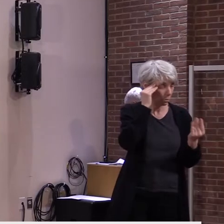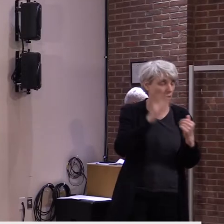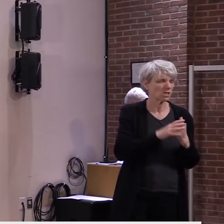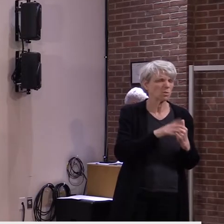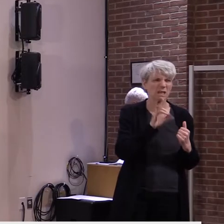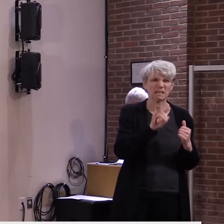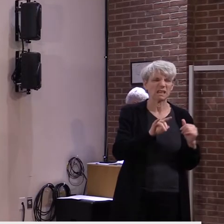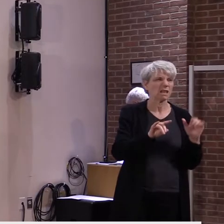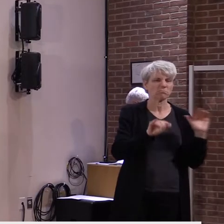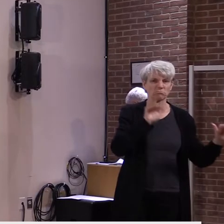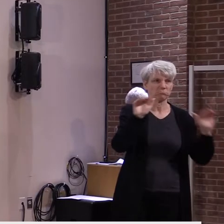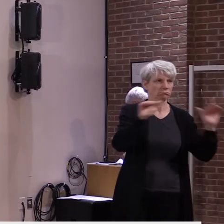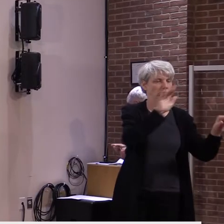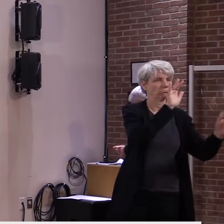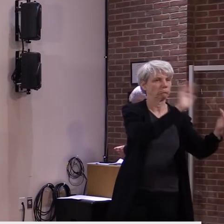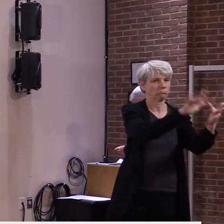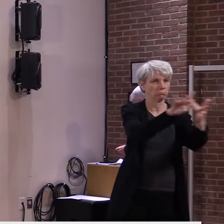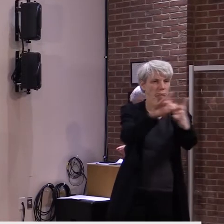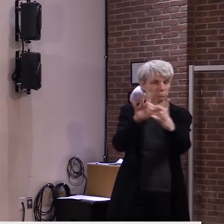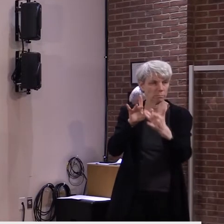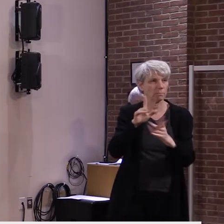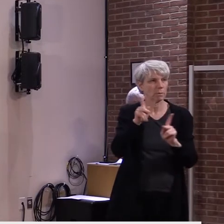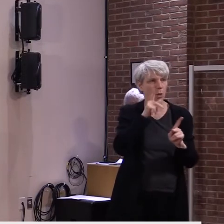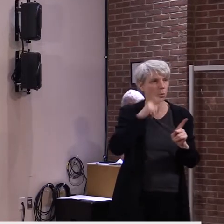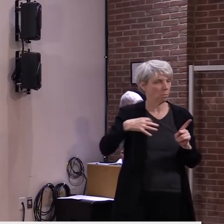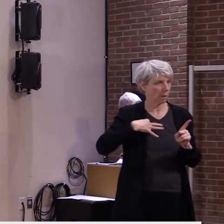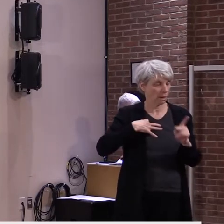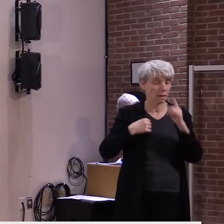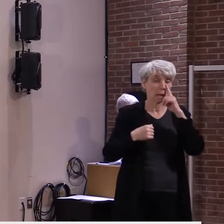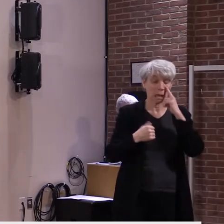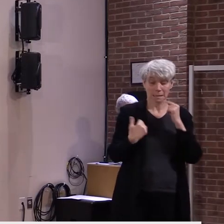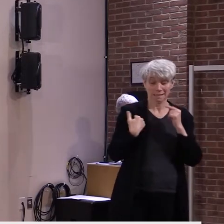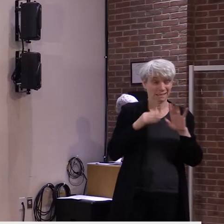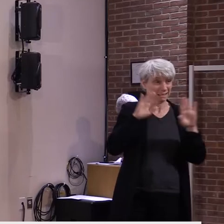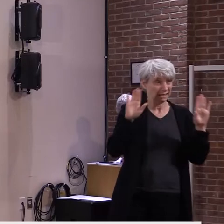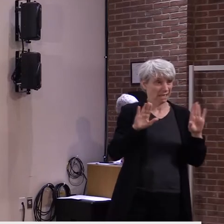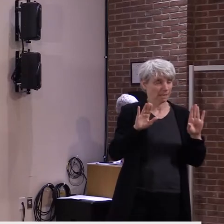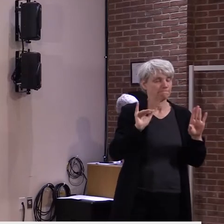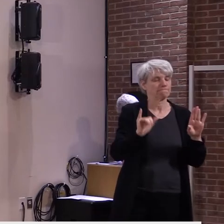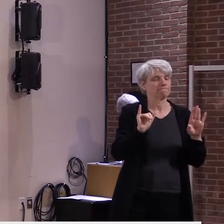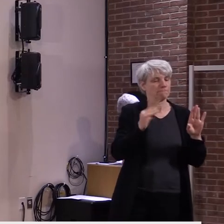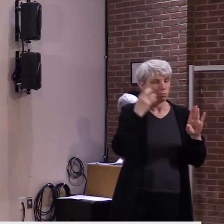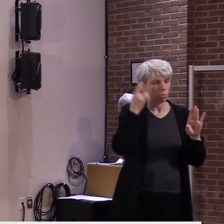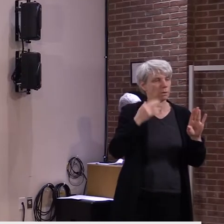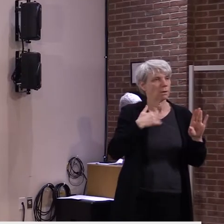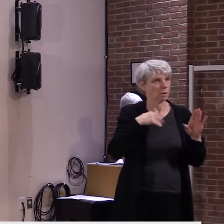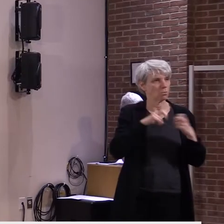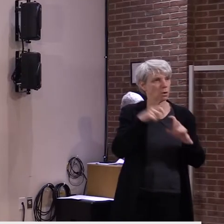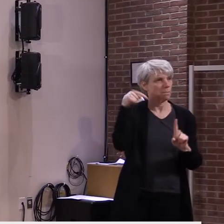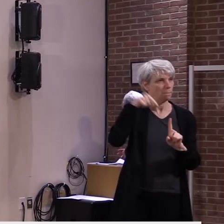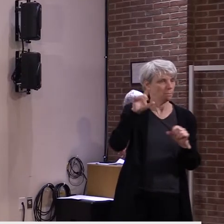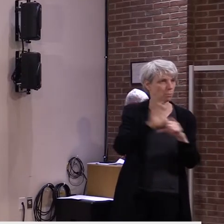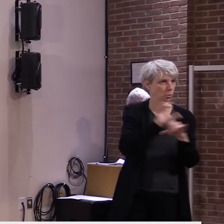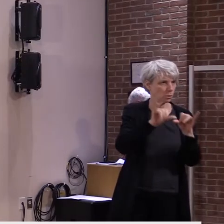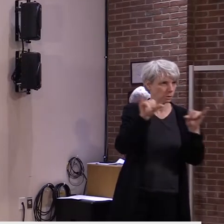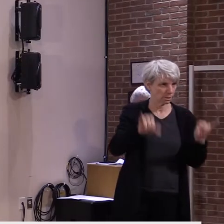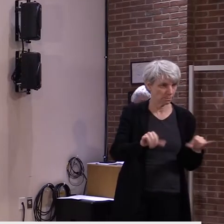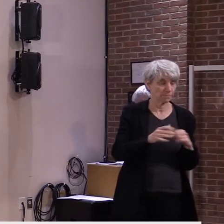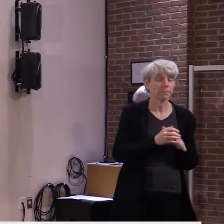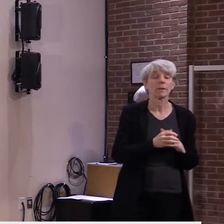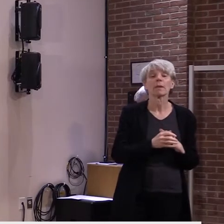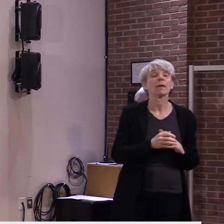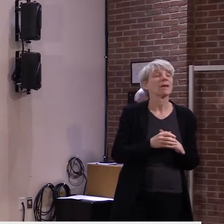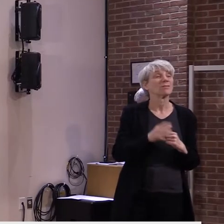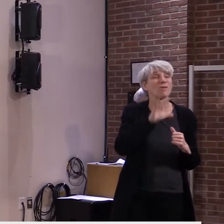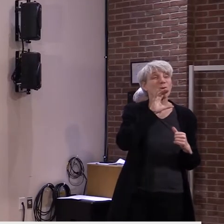claimants that, you know, we became aware on Sunday that there were a couple issues. Part of it is that the way our mainframe